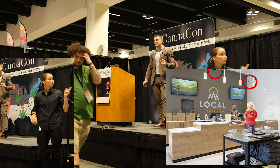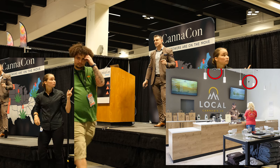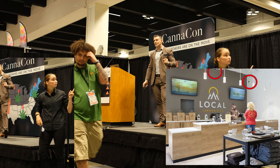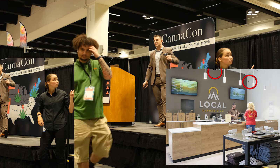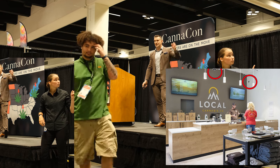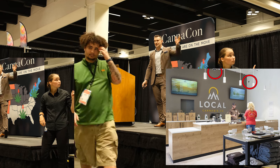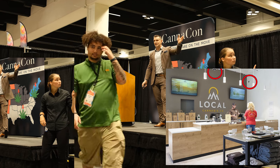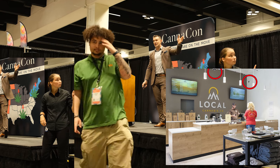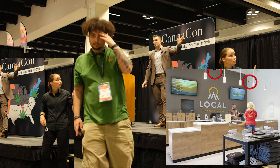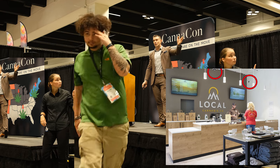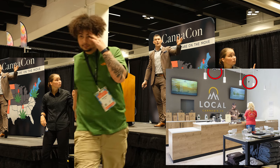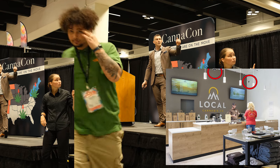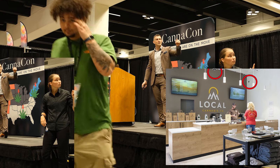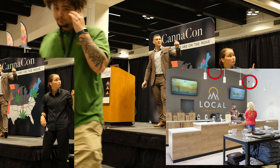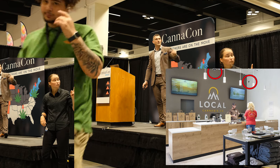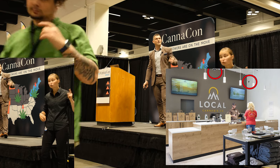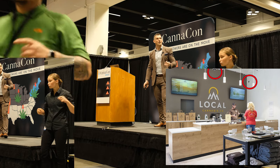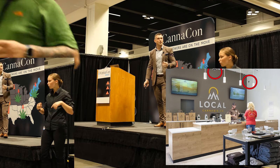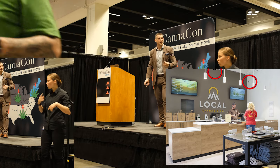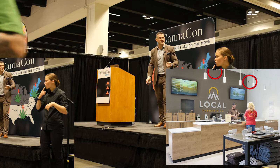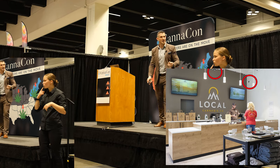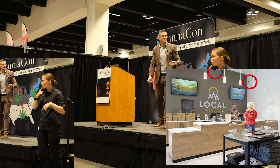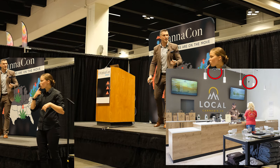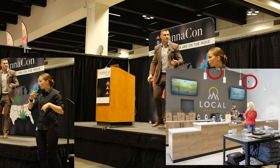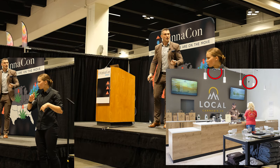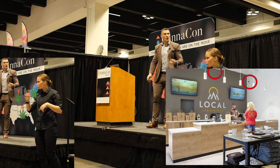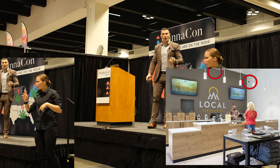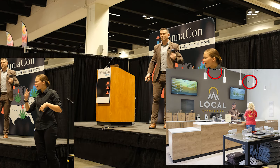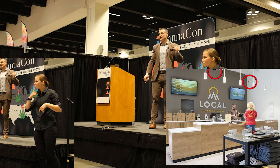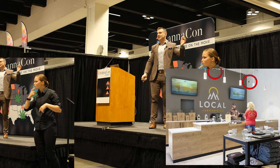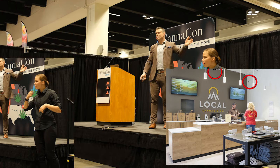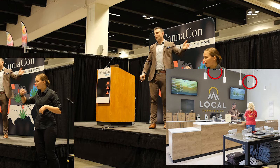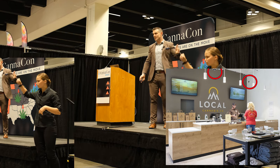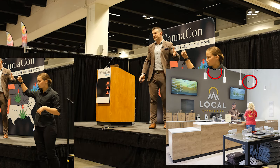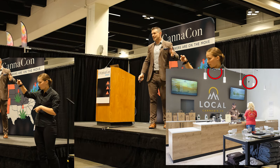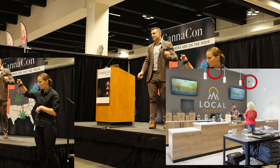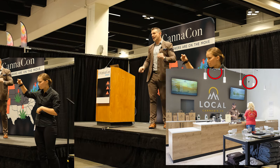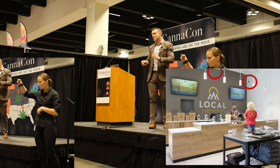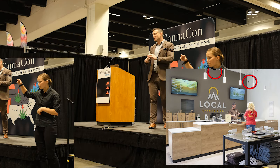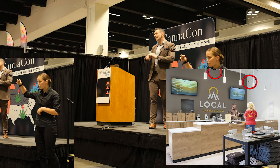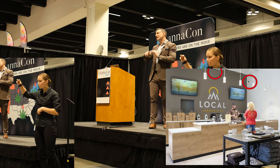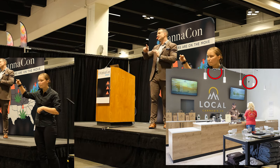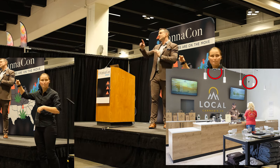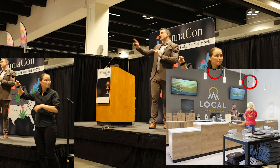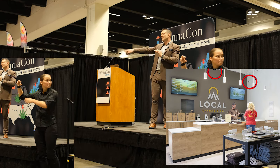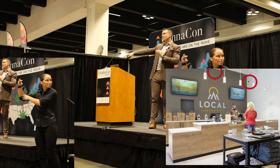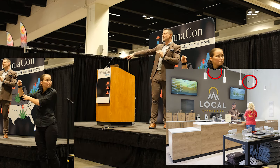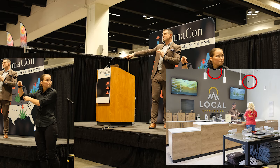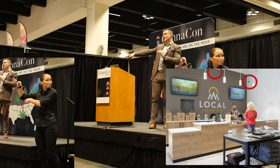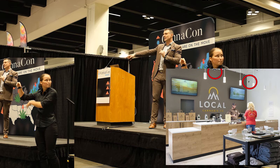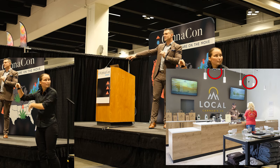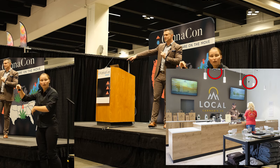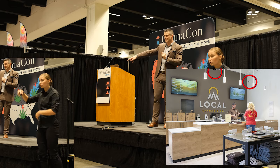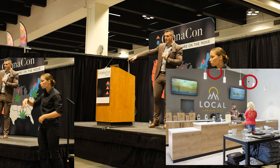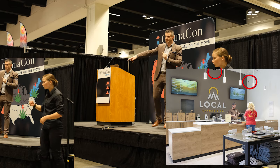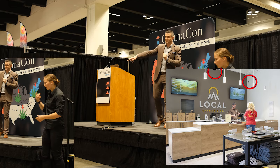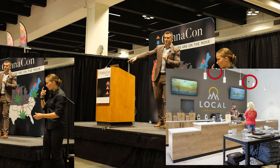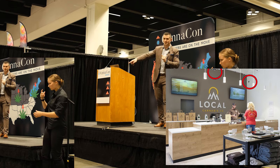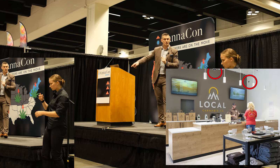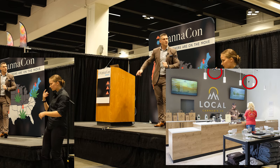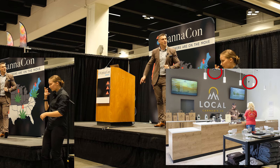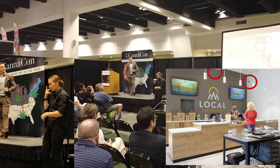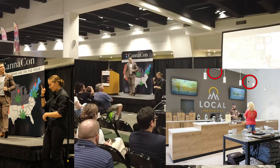camera mounted at about 15 feet on the wall on the very far right side there, overlooking the point of sale, capturing the identity of everyone who's coming up to the